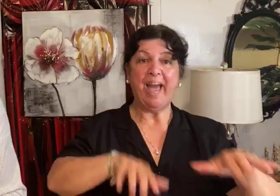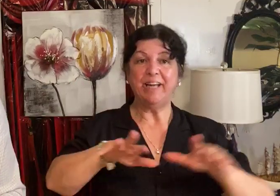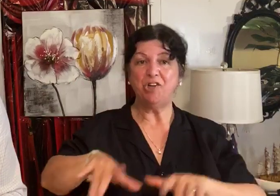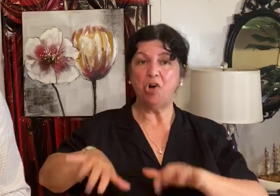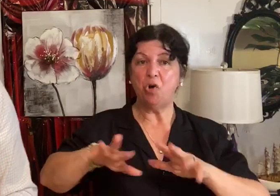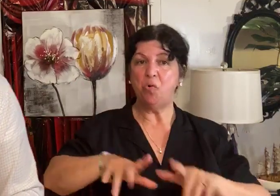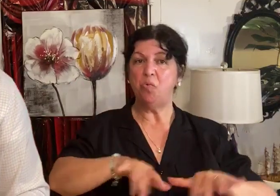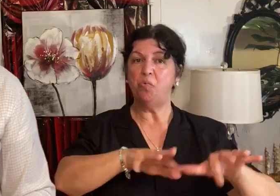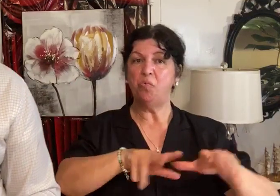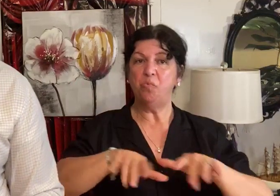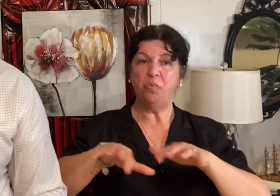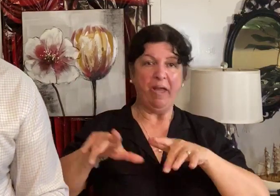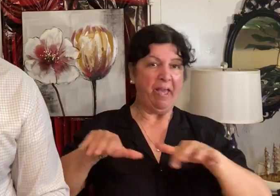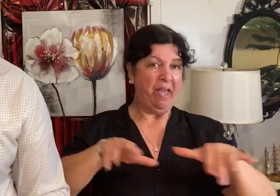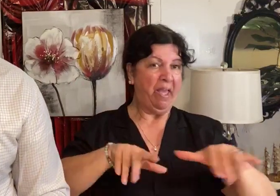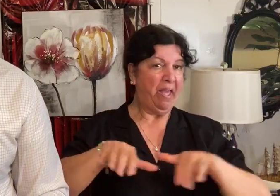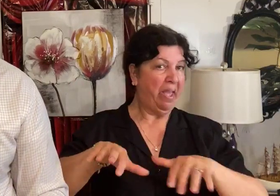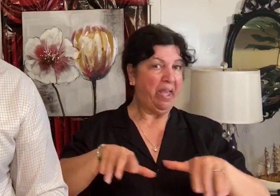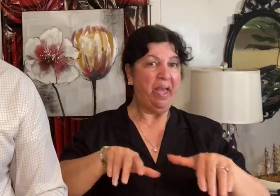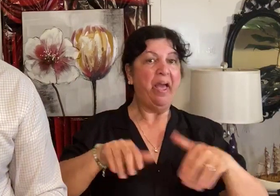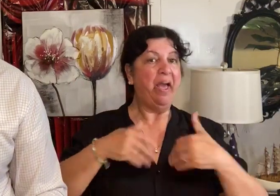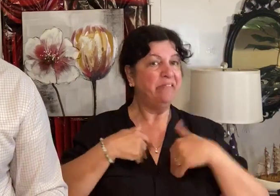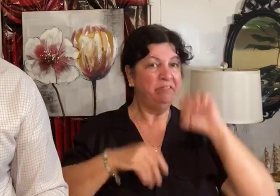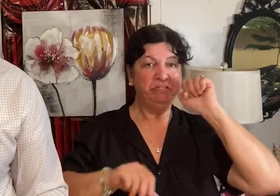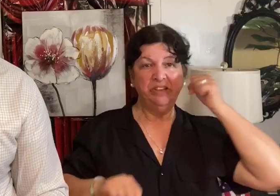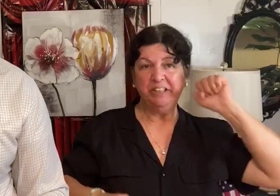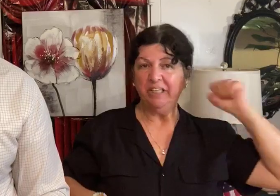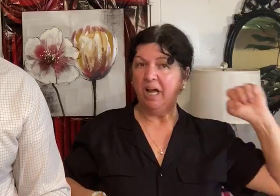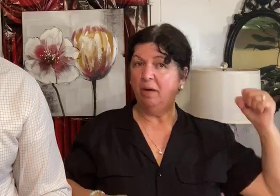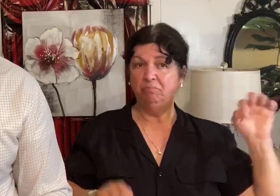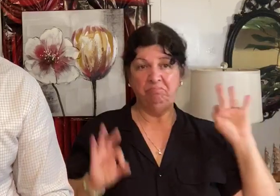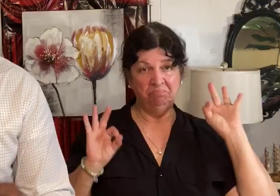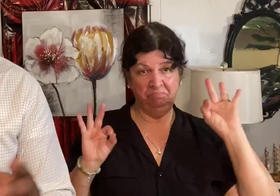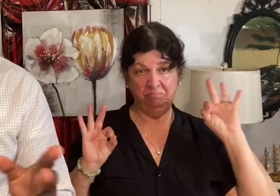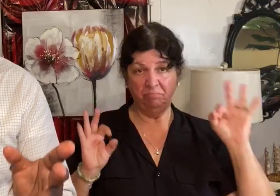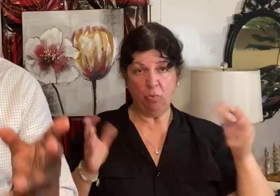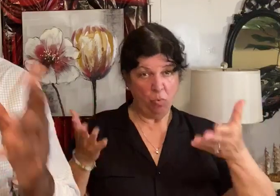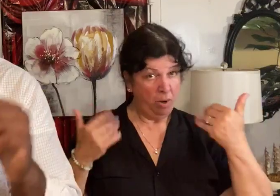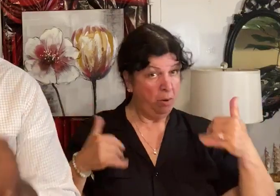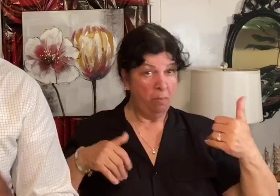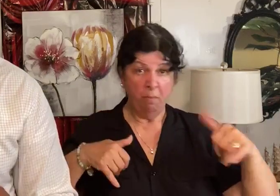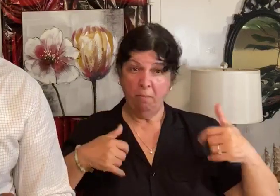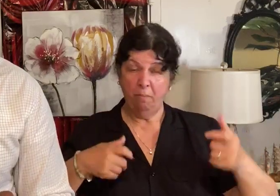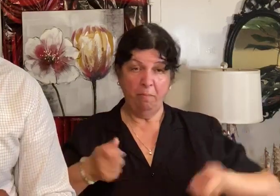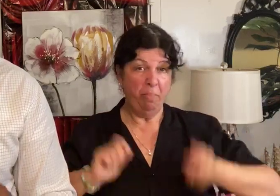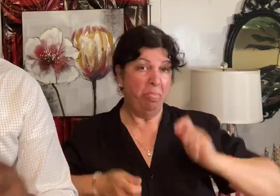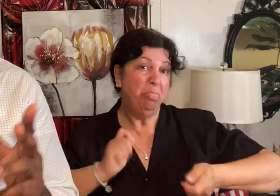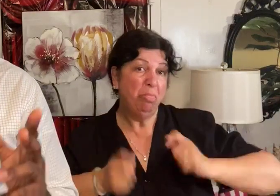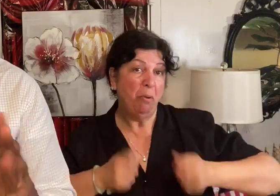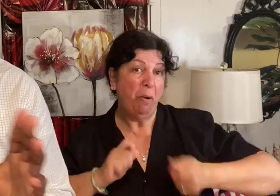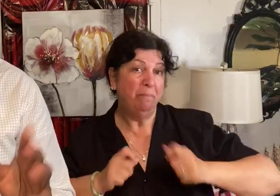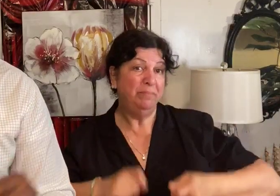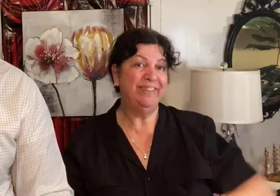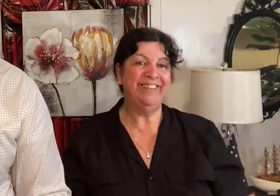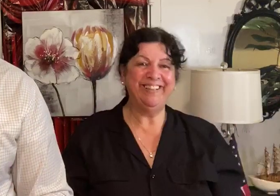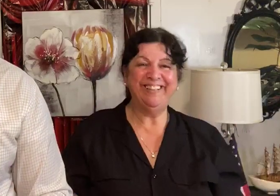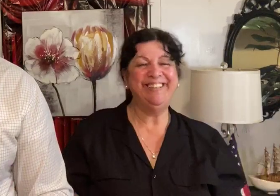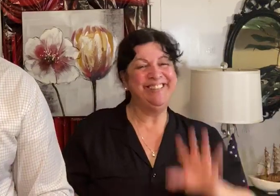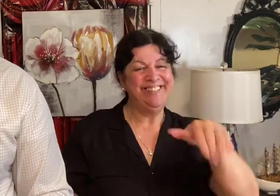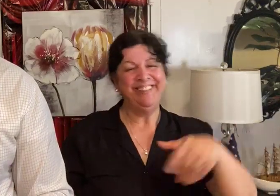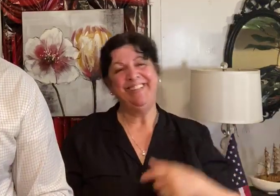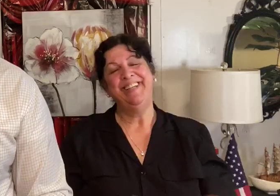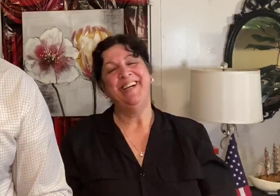everything there. Have everything, sound, the works. Amen. Anybody want to play the drums? We got the drums there. Everything, the